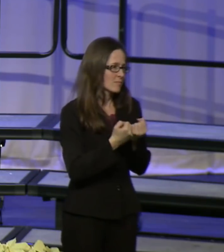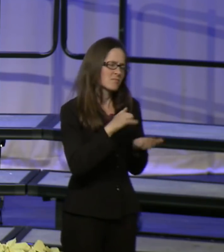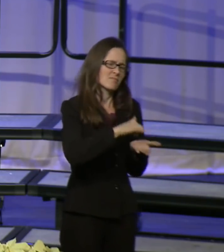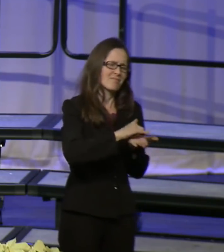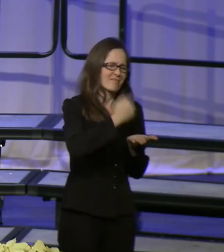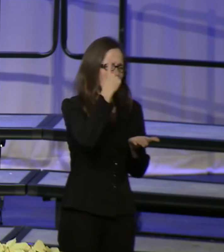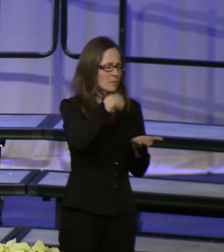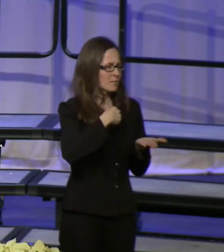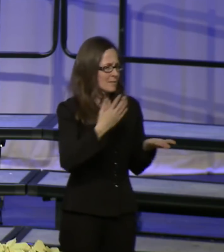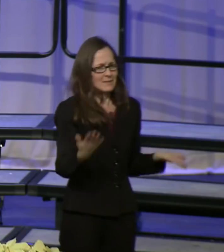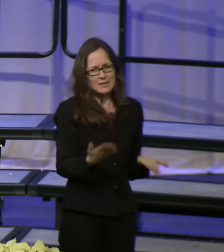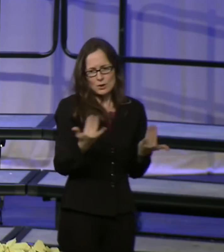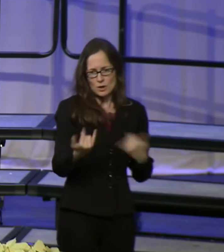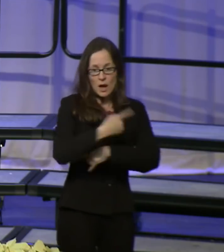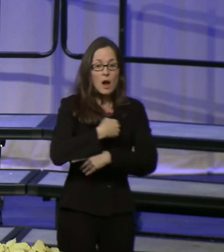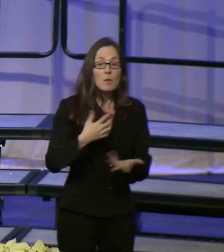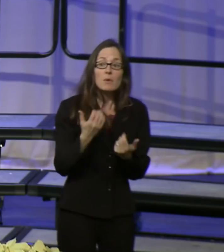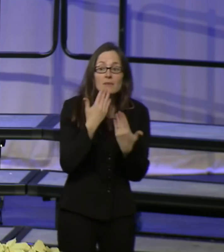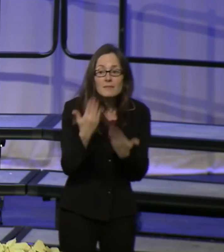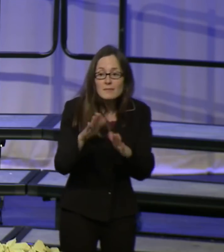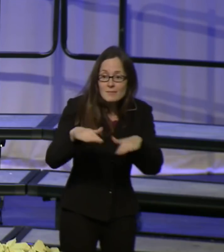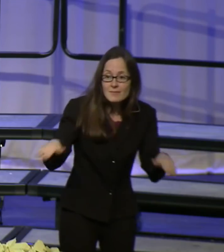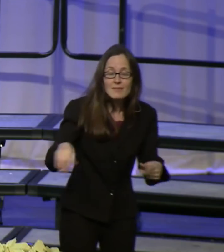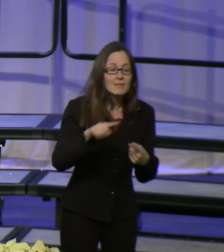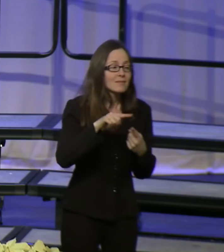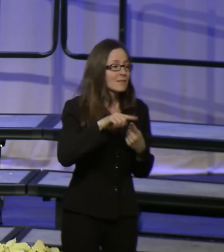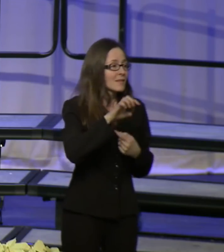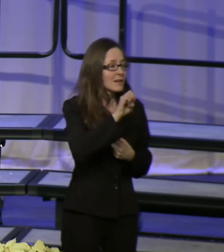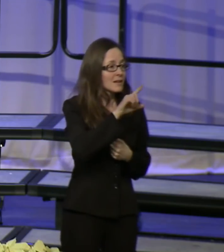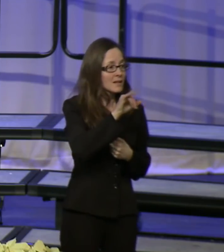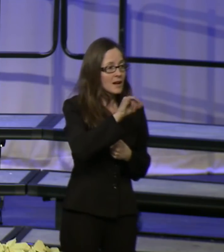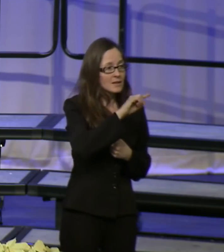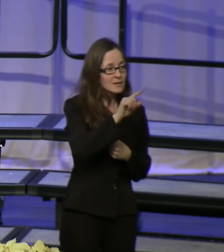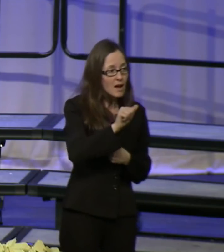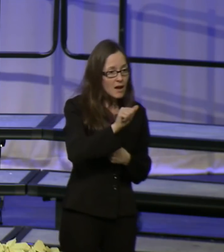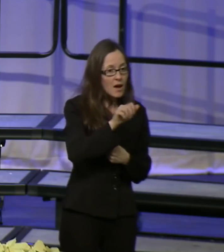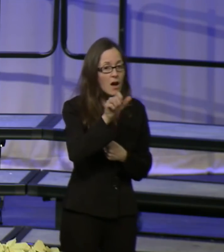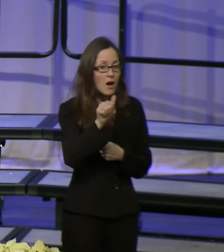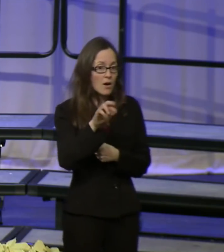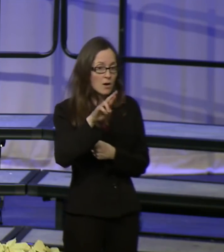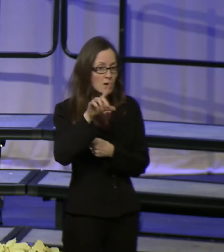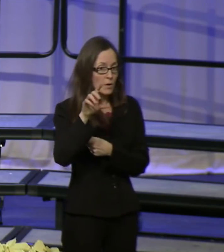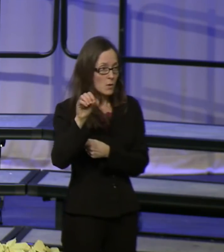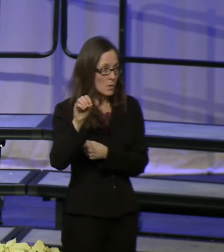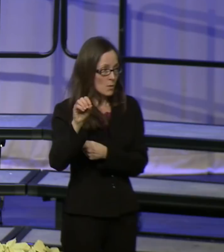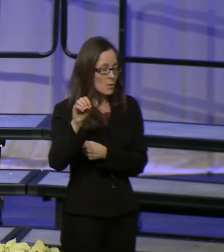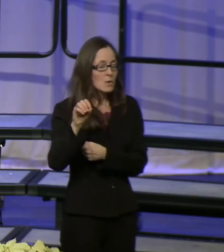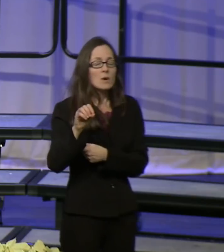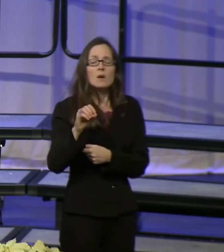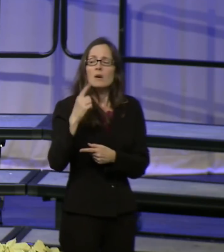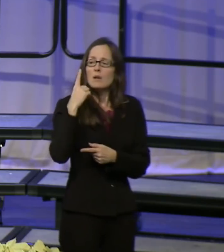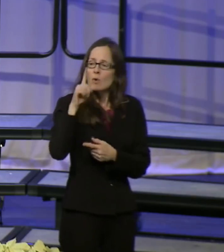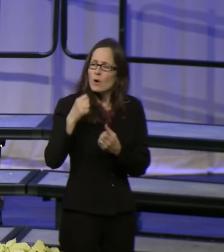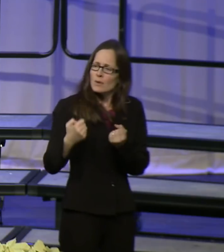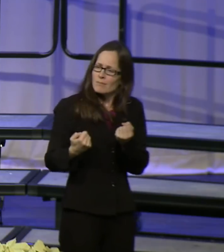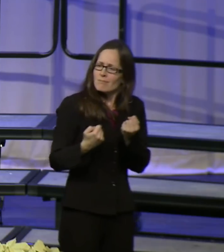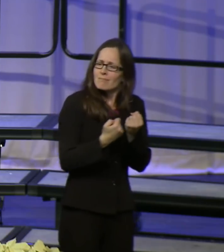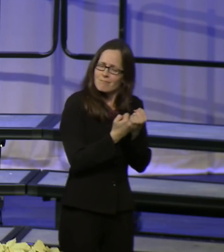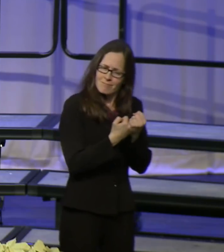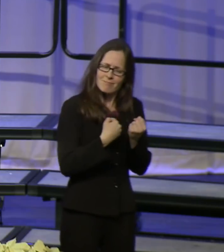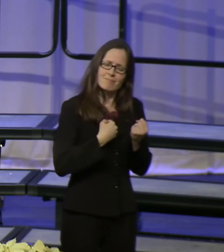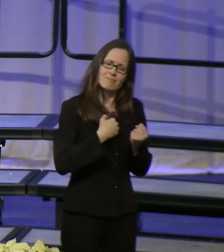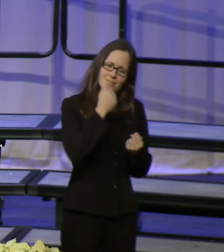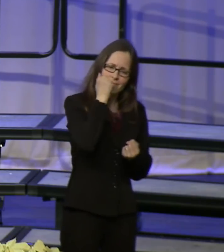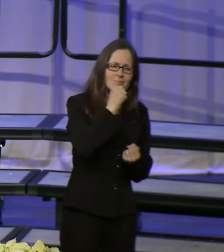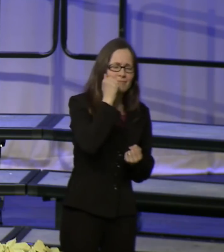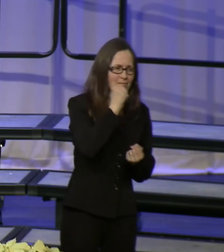thank my children, Eliza and Arlo, for inspiring me every day to work to our collective future. I'm